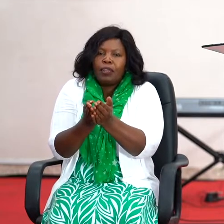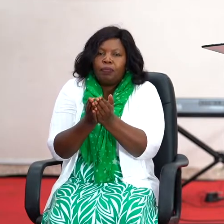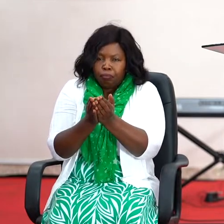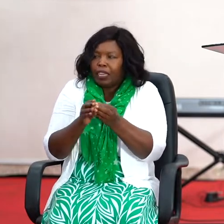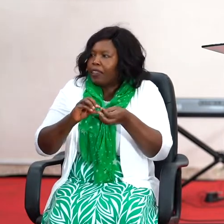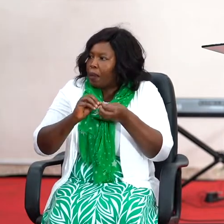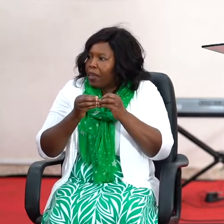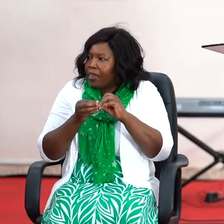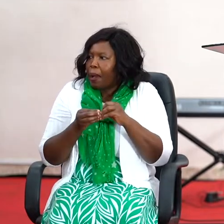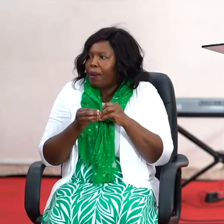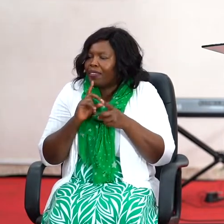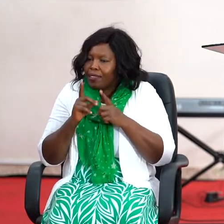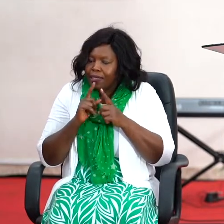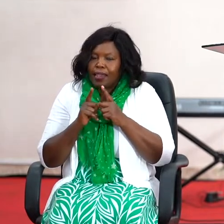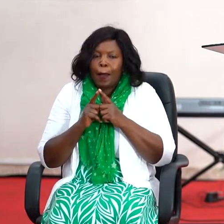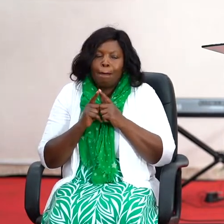Eliezer did